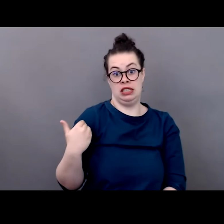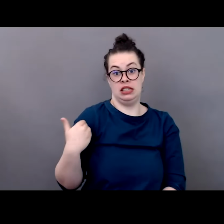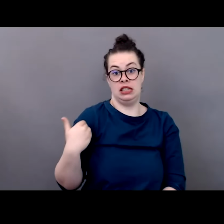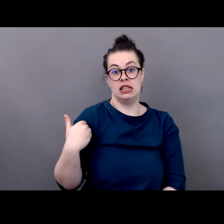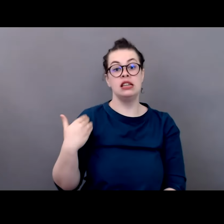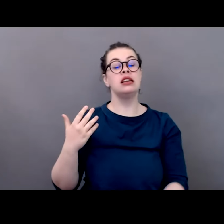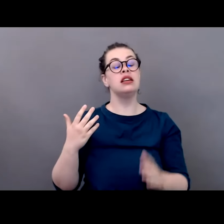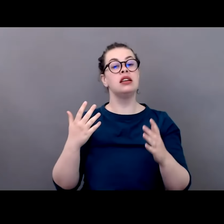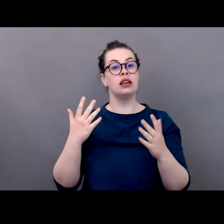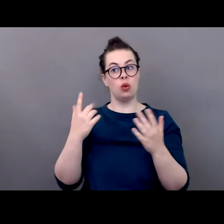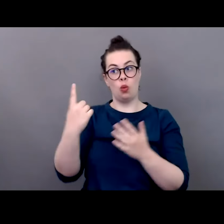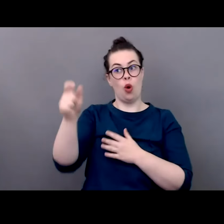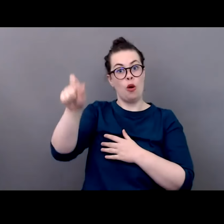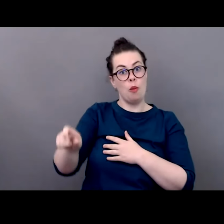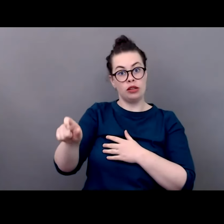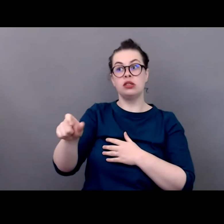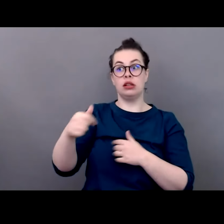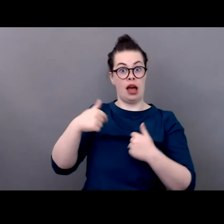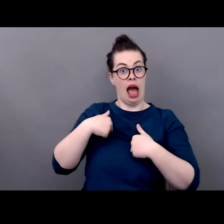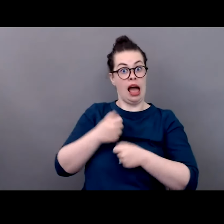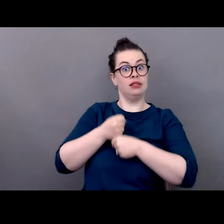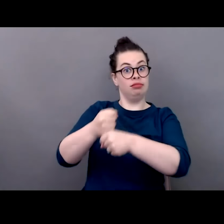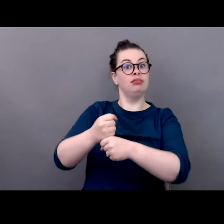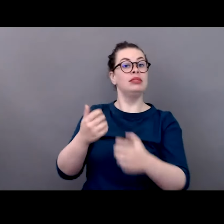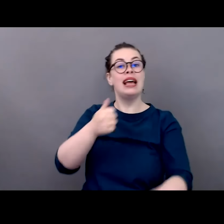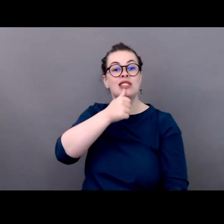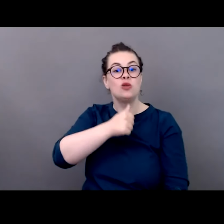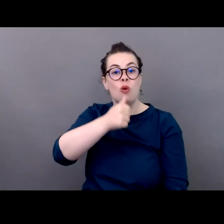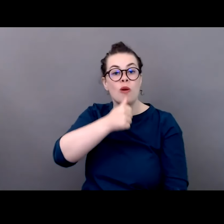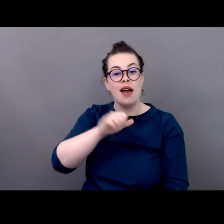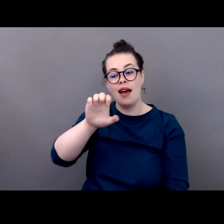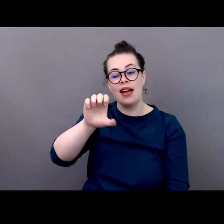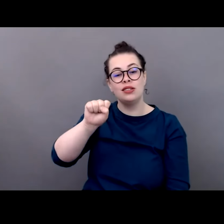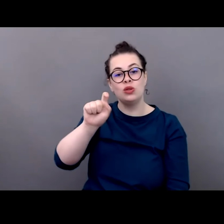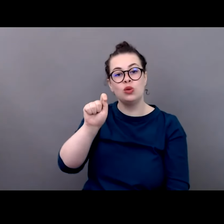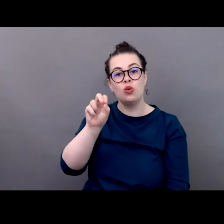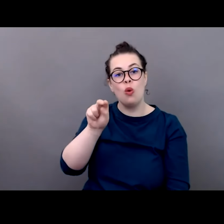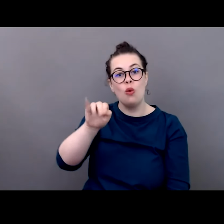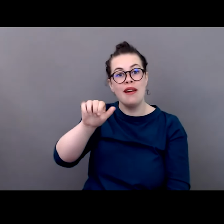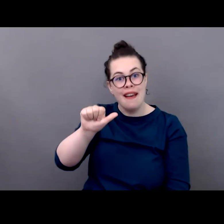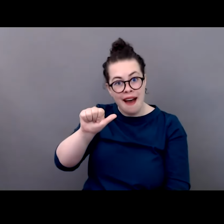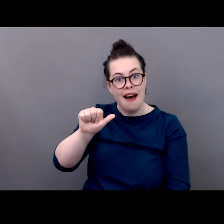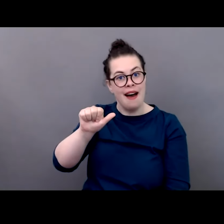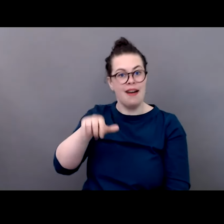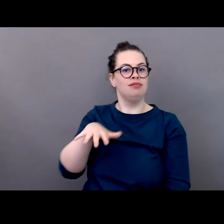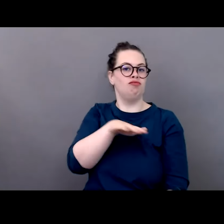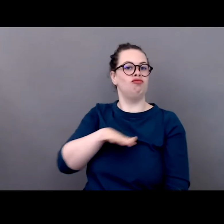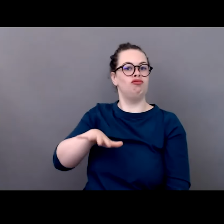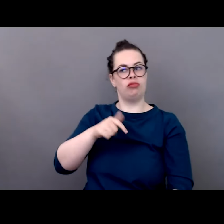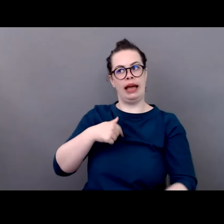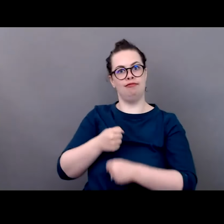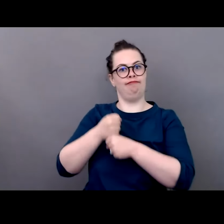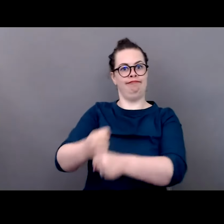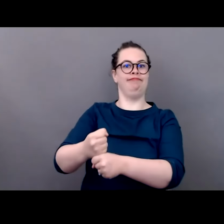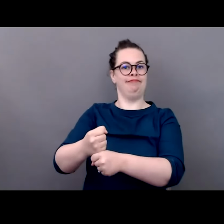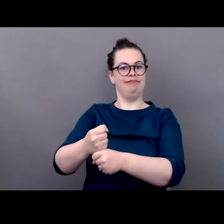session, and was Estonia. I was a country rapporteur for Estonia, but not necessarily from the region of which comes the